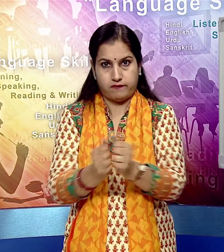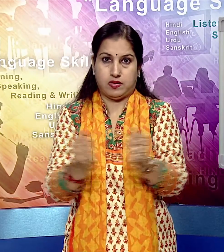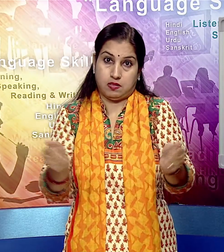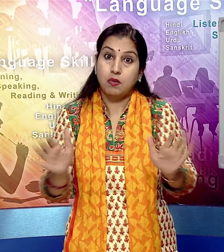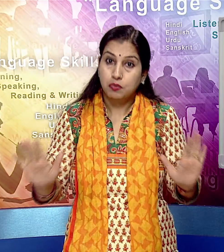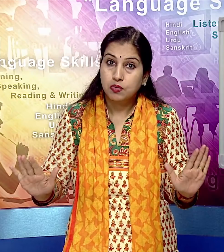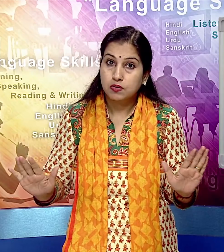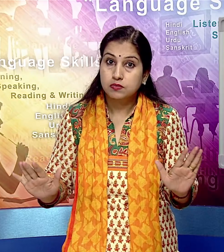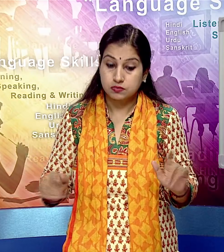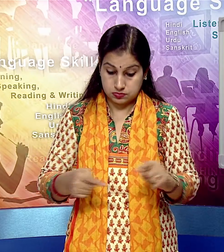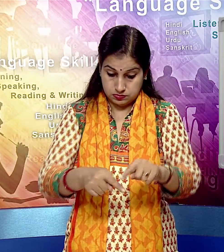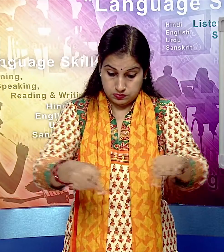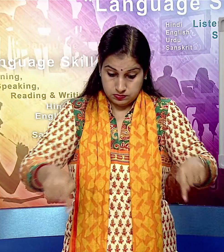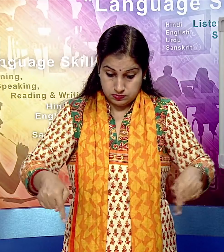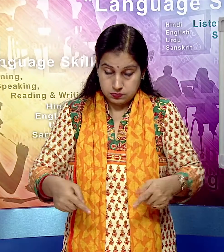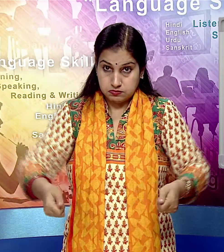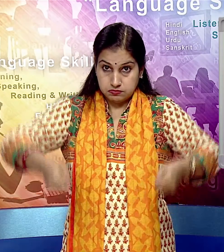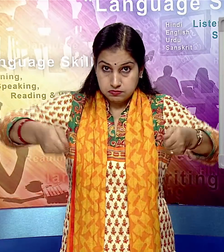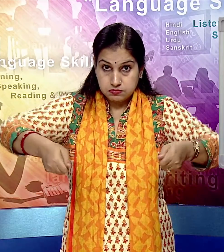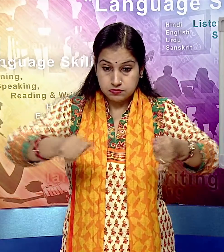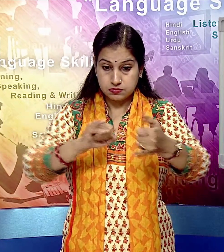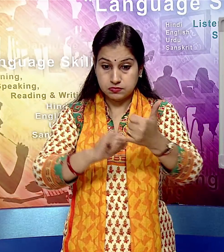The sand tends to increase the temperature